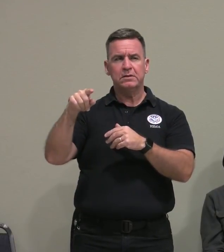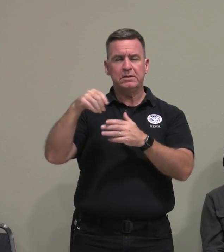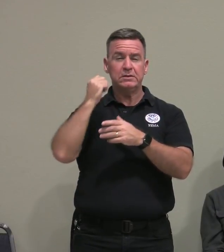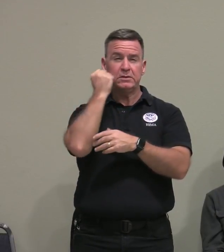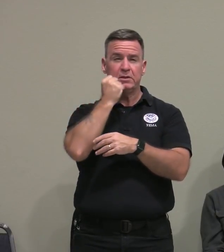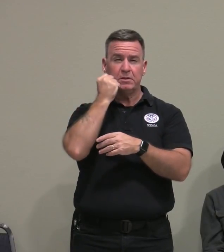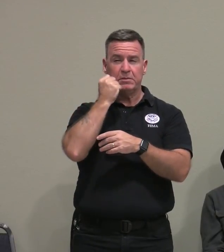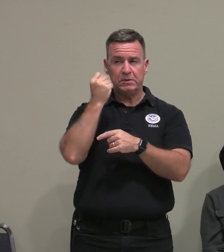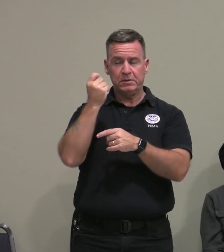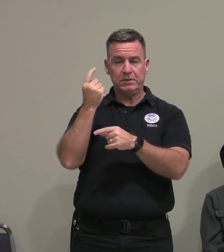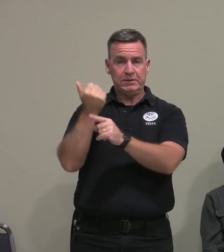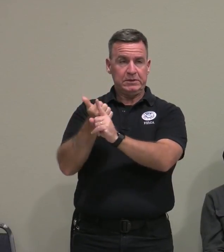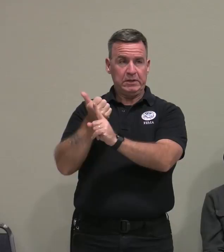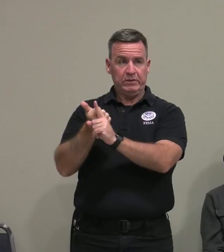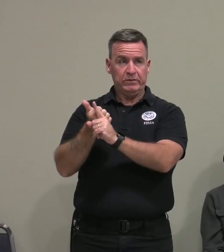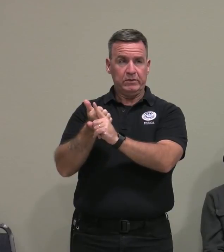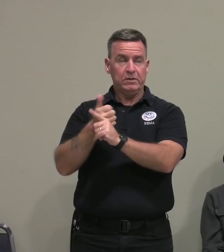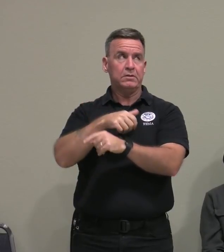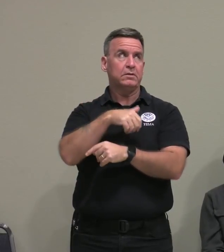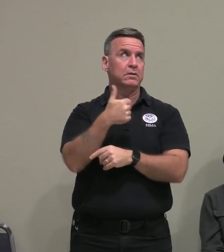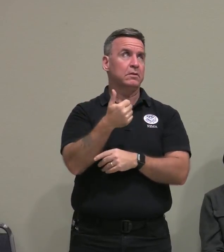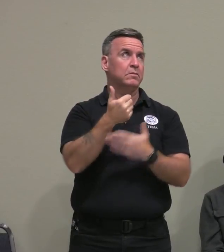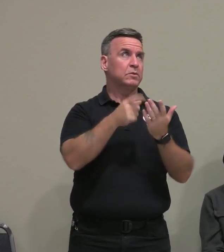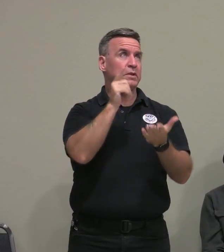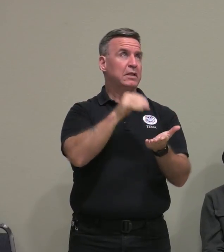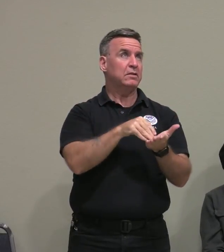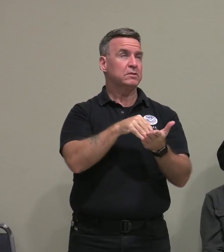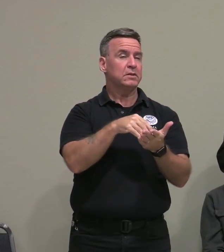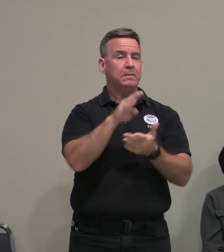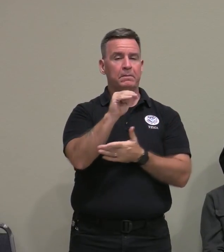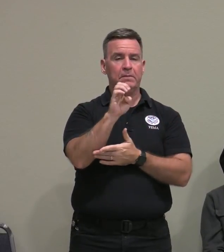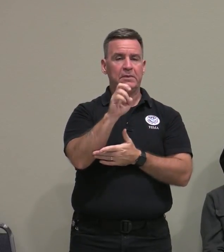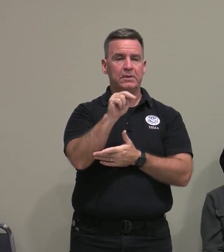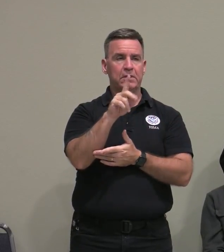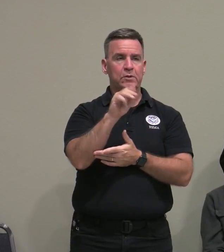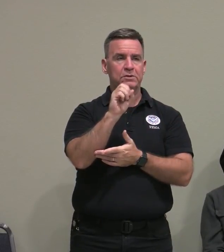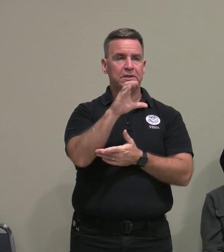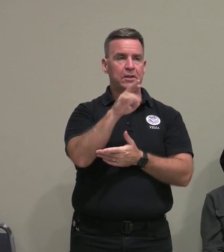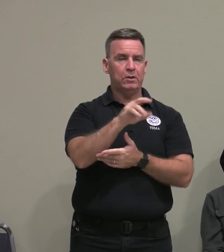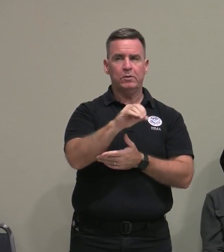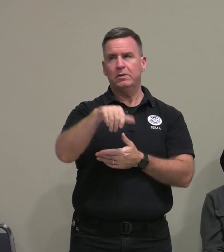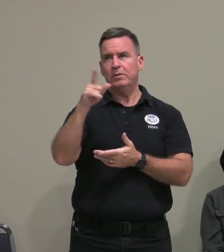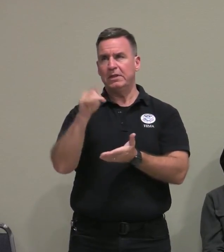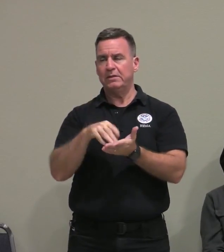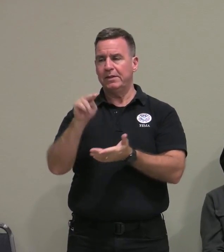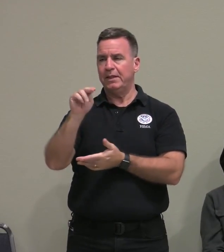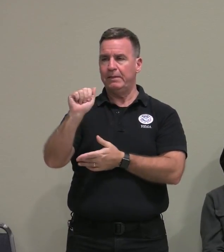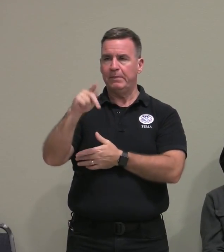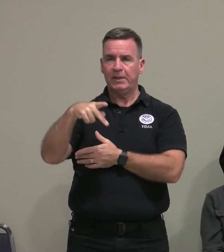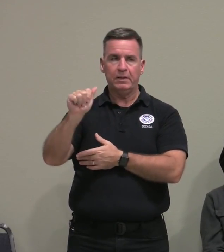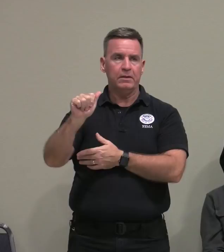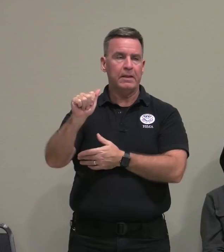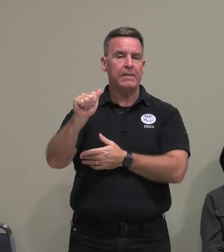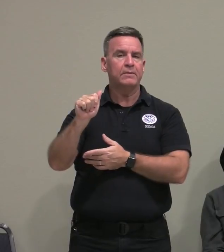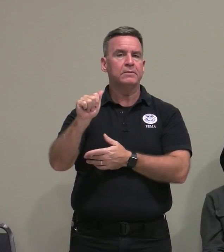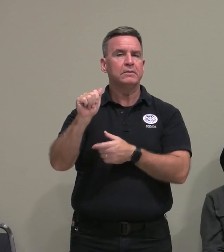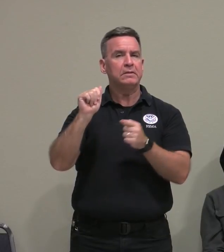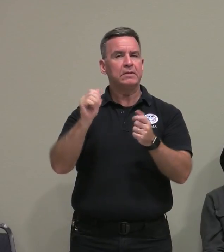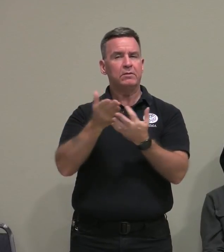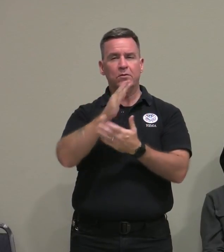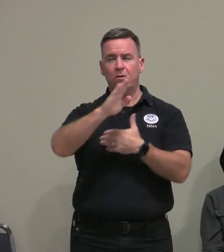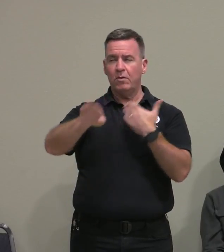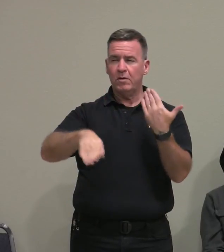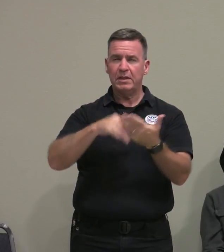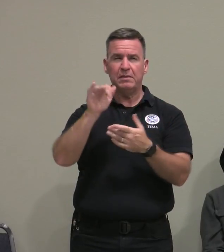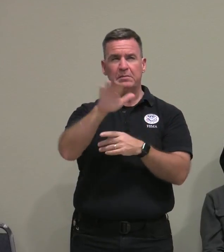Sonoma proper, another almost 1,000 in Mendocino, and another 1,000 in Napa. We were able to get through